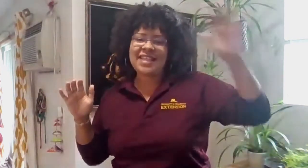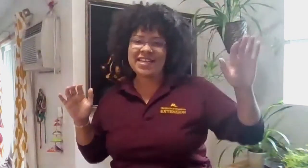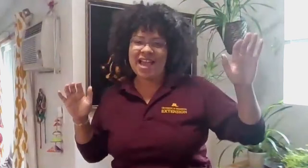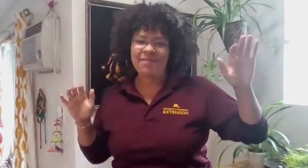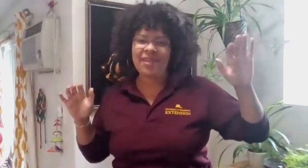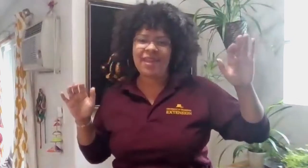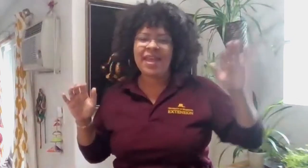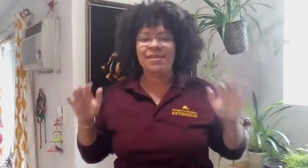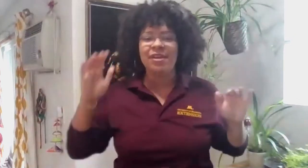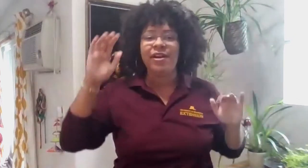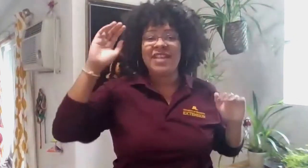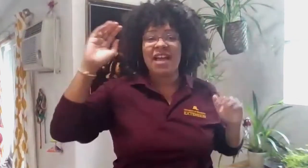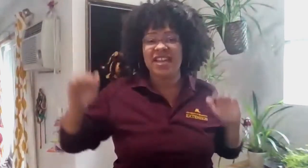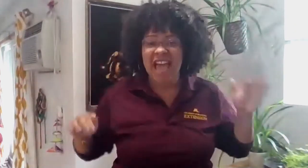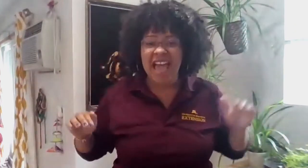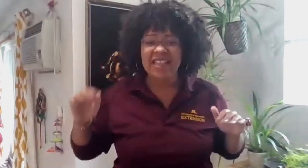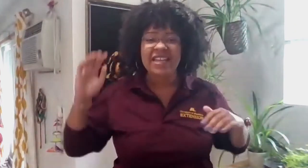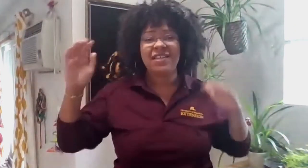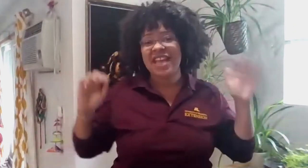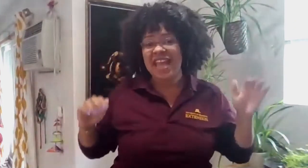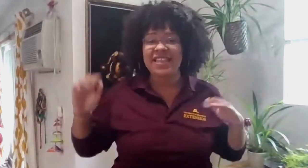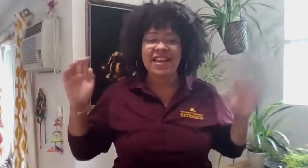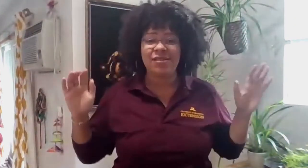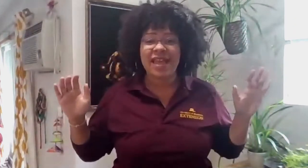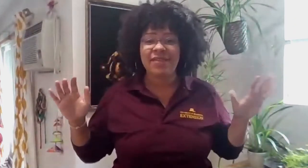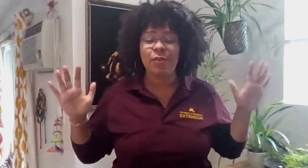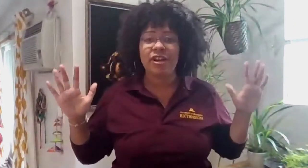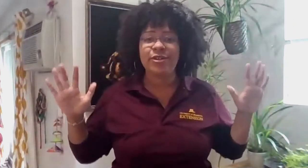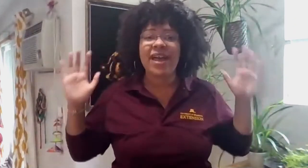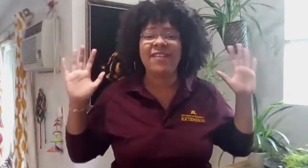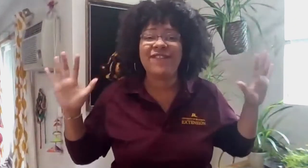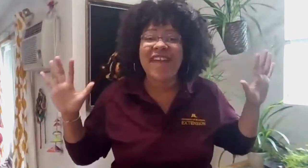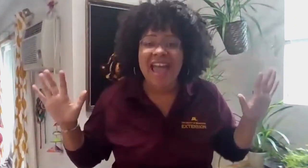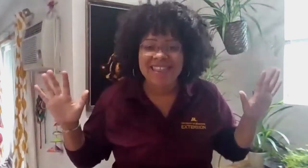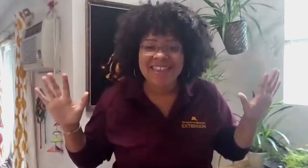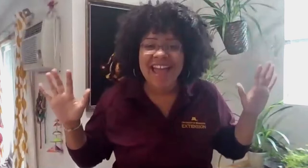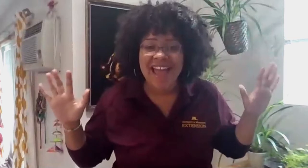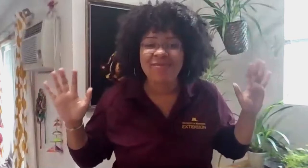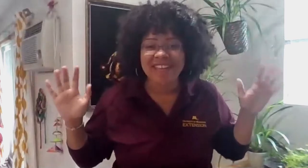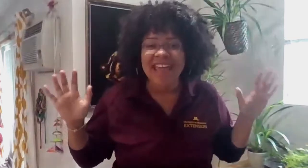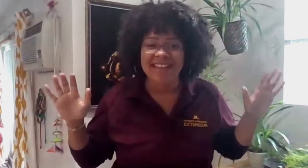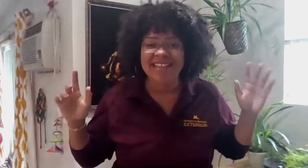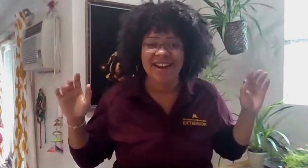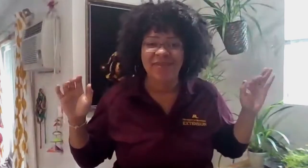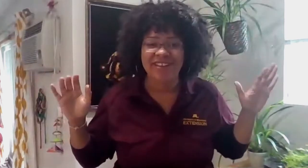10 times, then we're going to go down to 9, then down to 8, then down to 7, and we're going to do it as fast as we can to get our wiggles